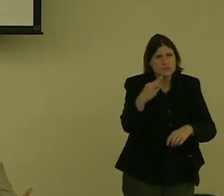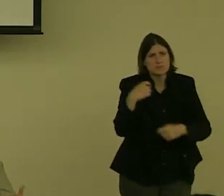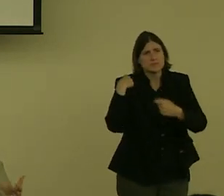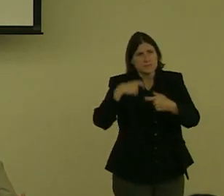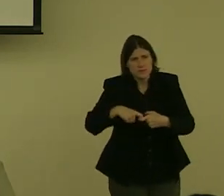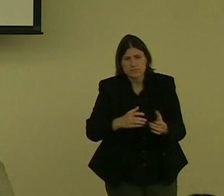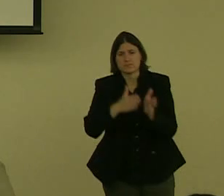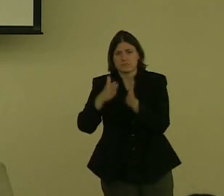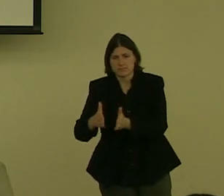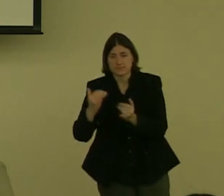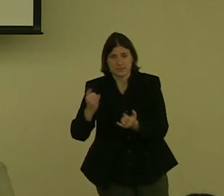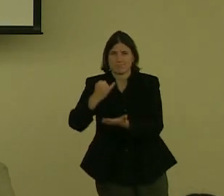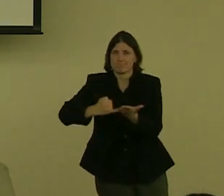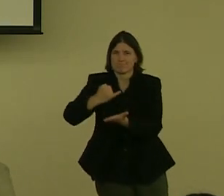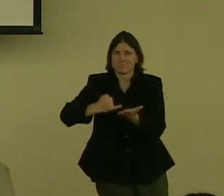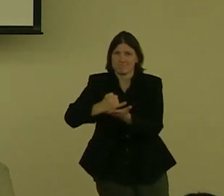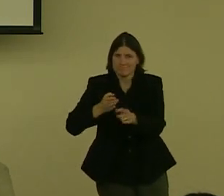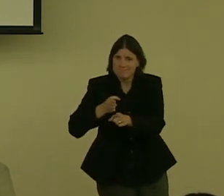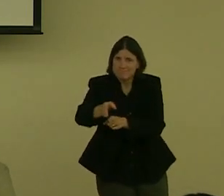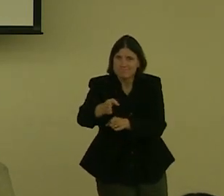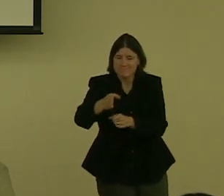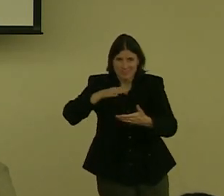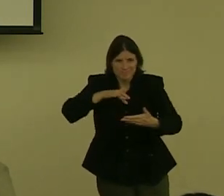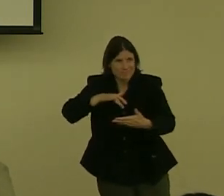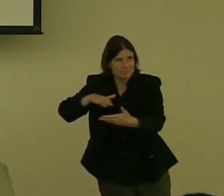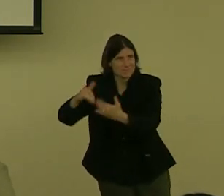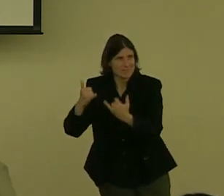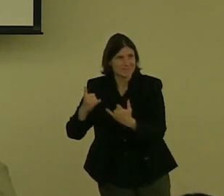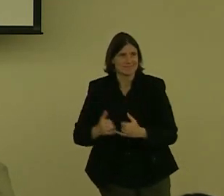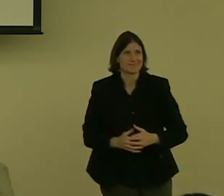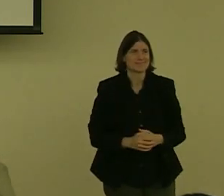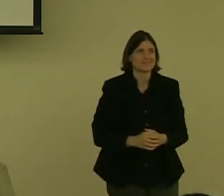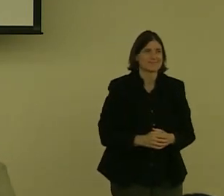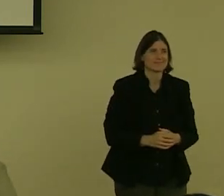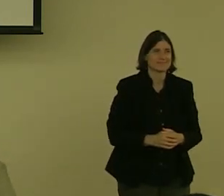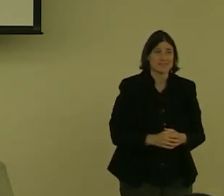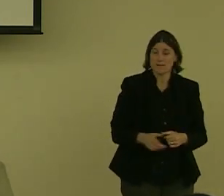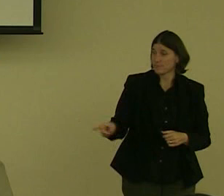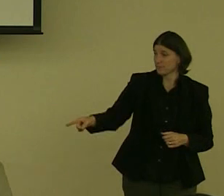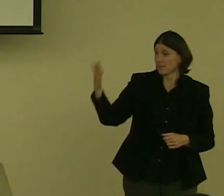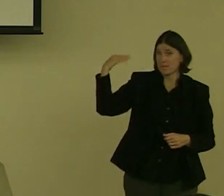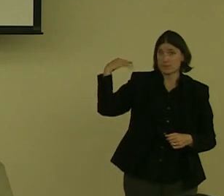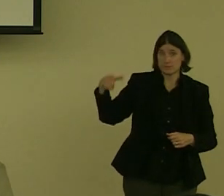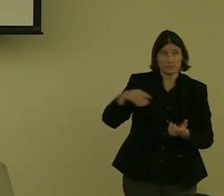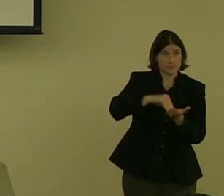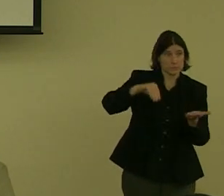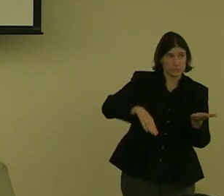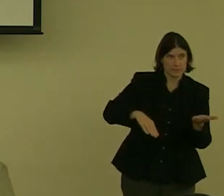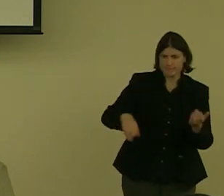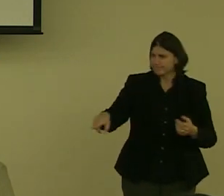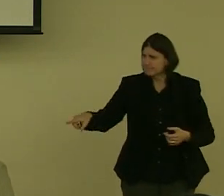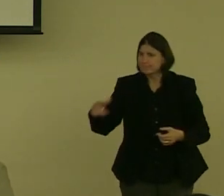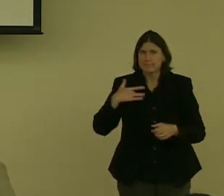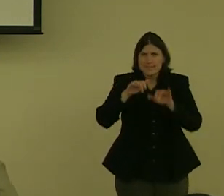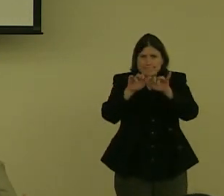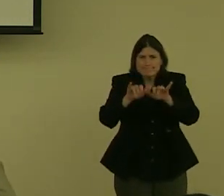a collection of critical anthologies, I would have to send my resume, and I'd have to talk about my background and why I was qualified to write for them. And